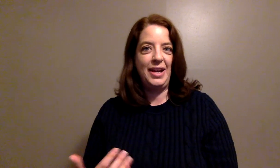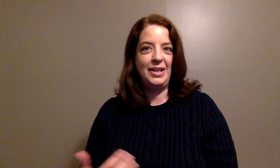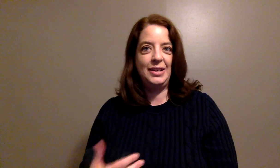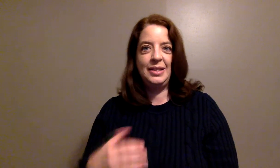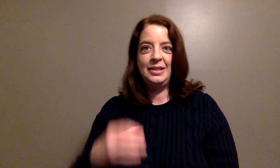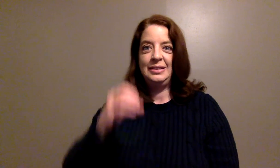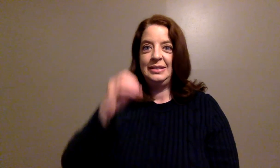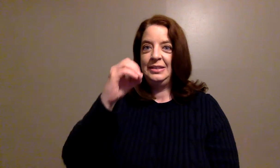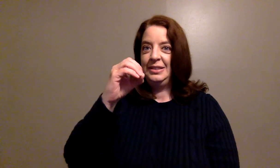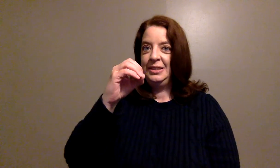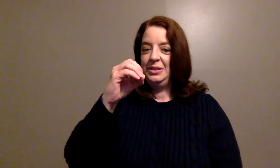pun.